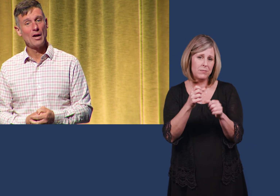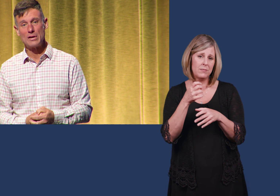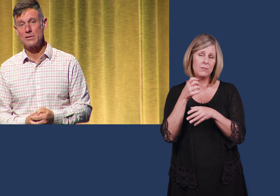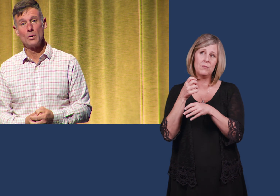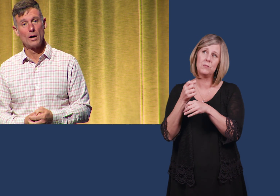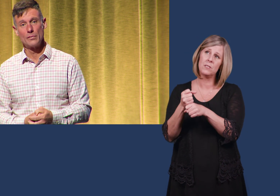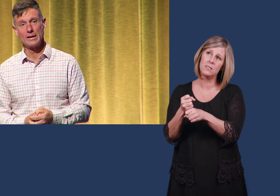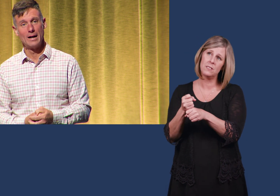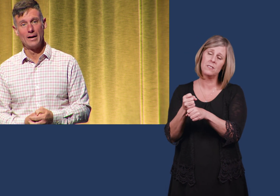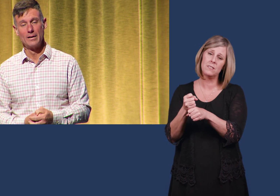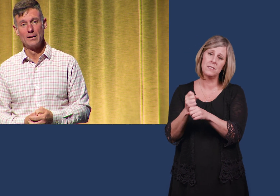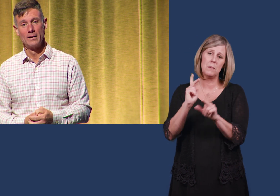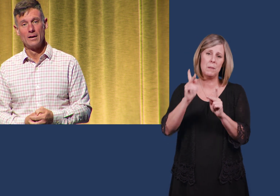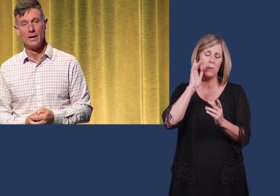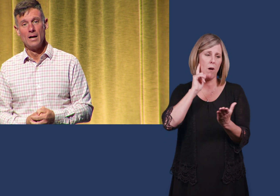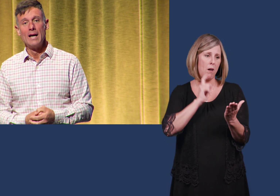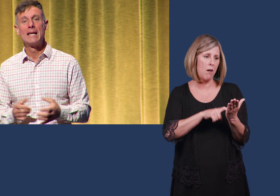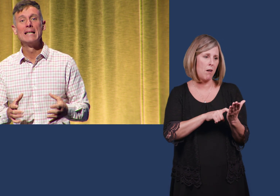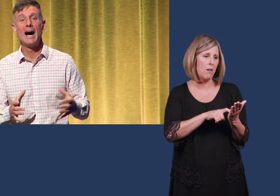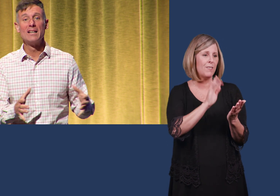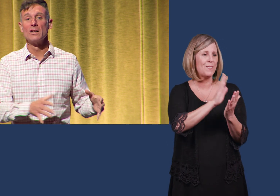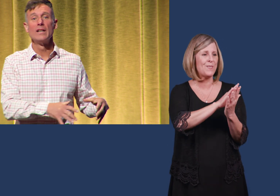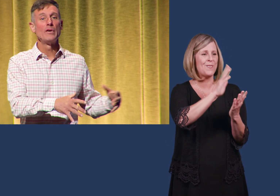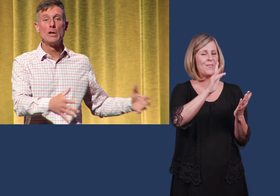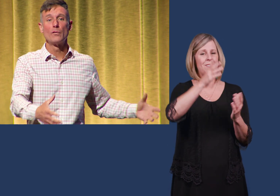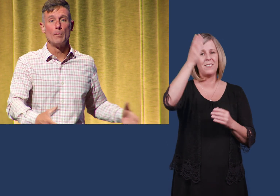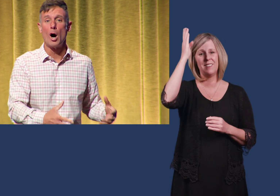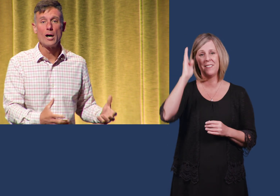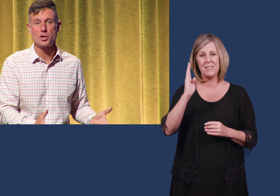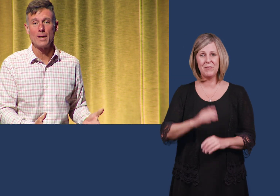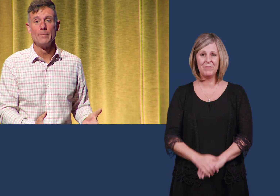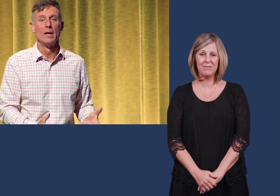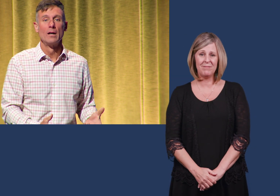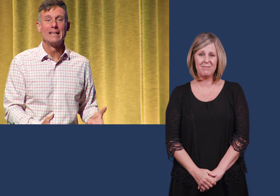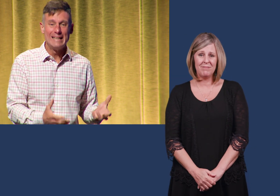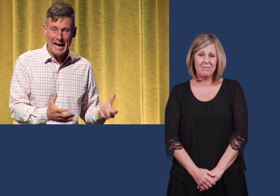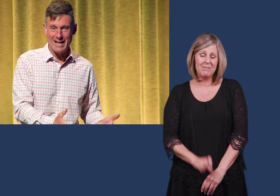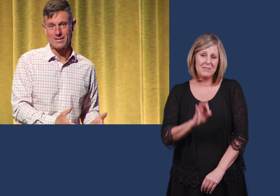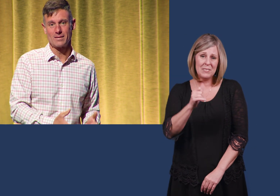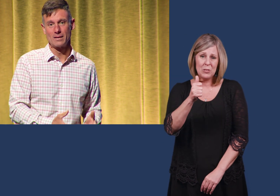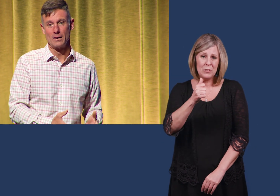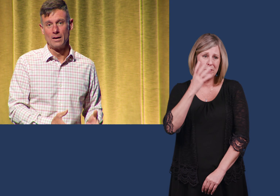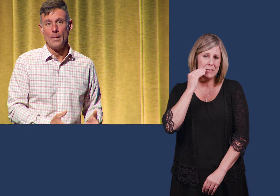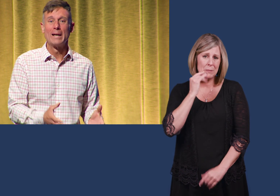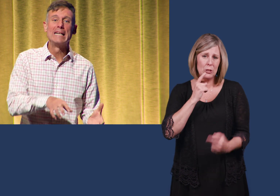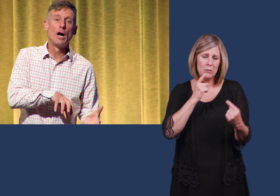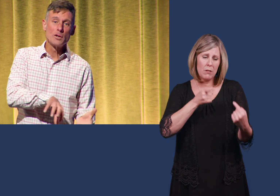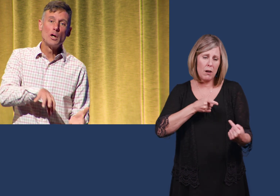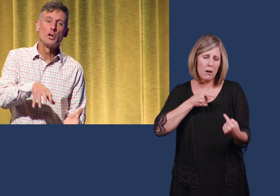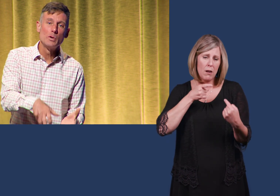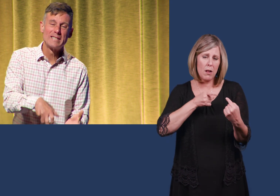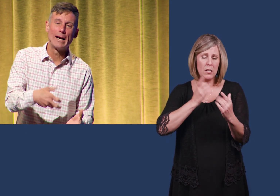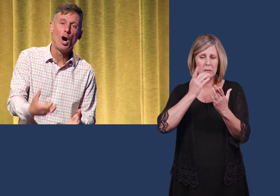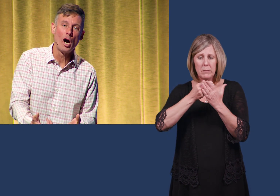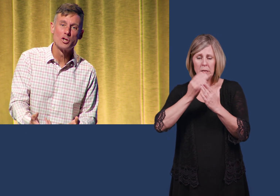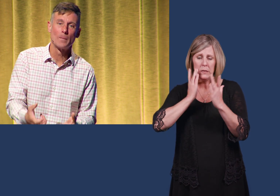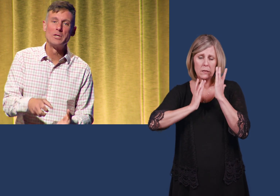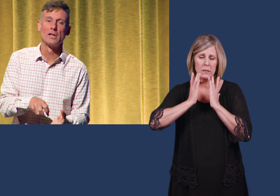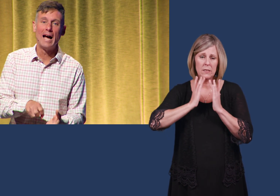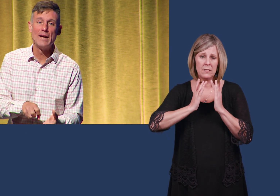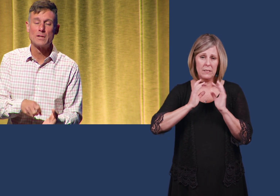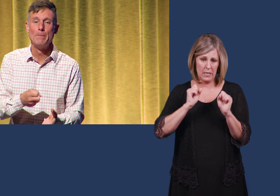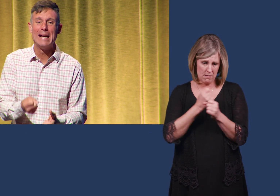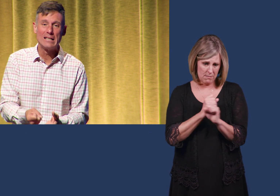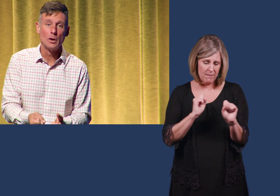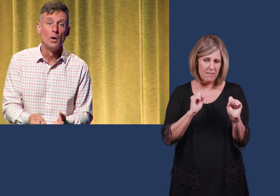because nothing's too hard for God. Can God deliver you from hardship? Yes. But can he also use that hardship